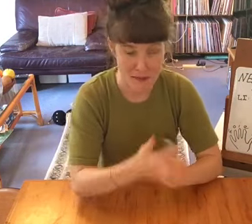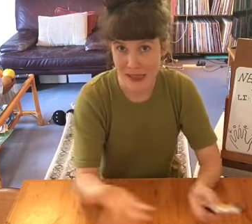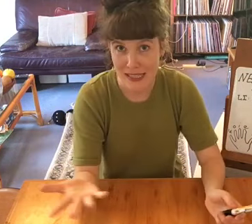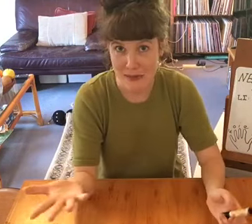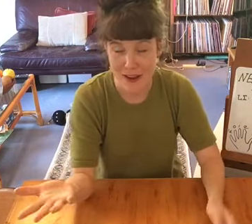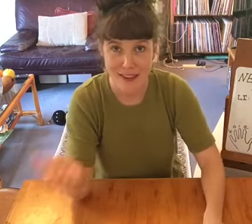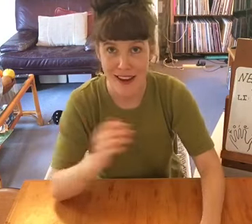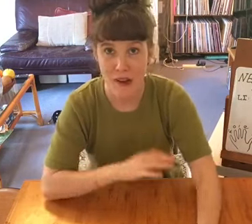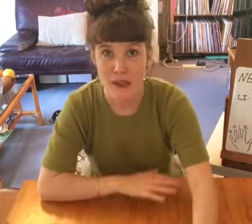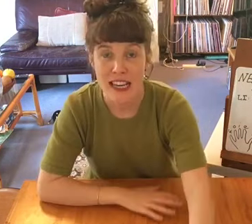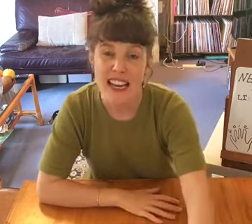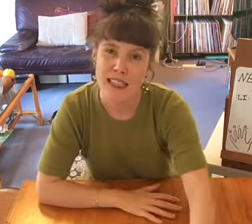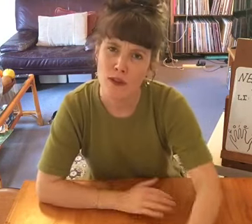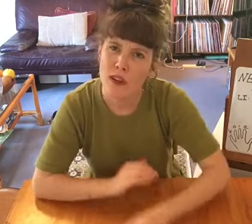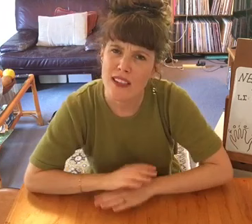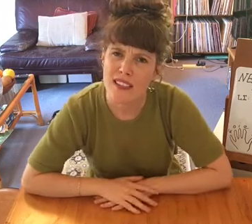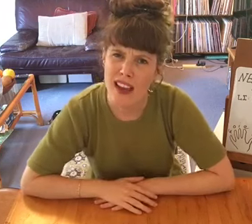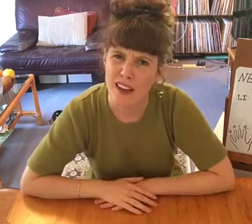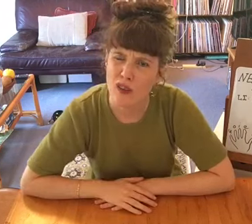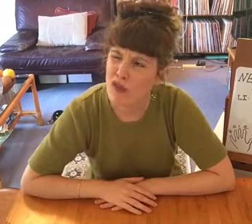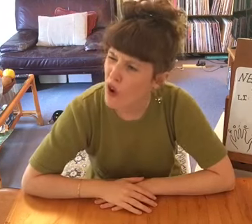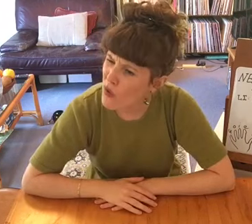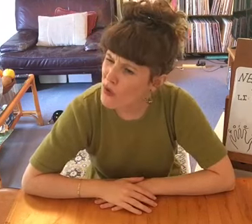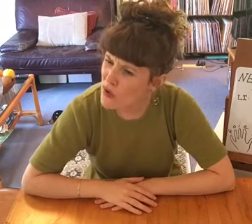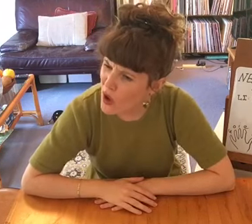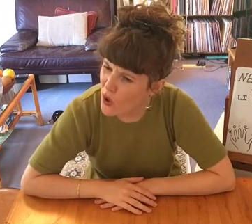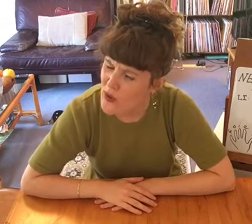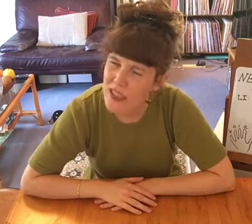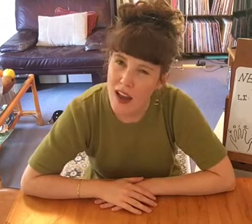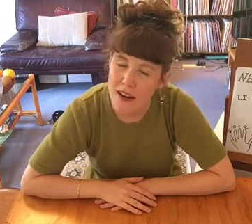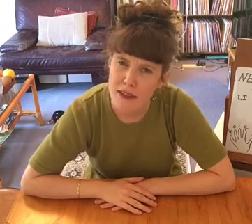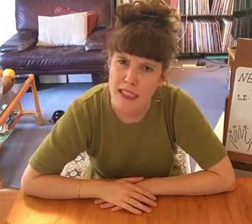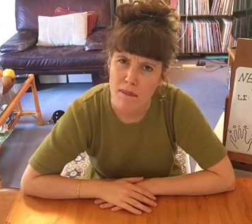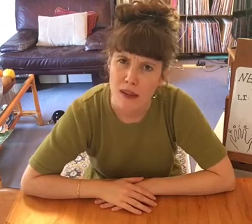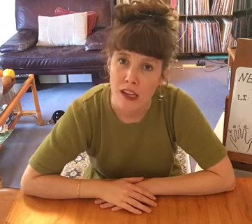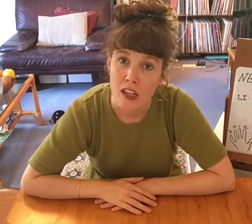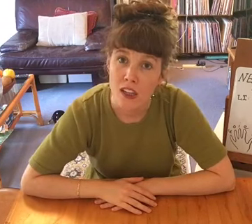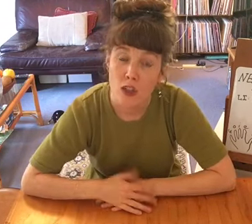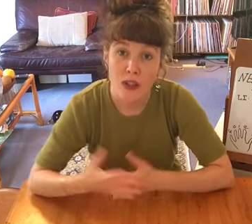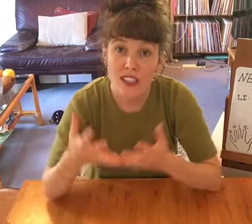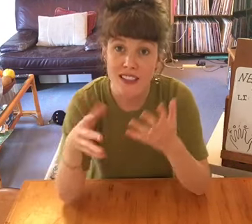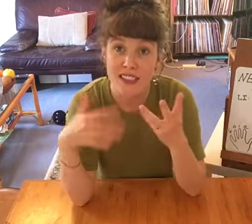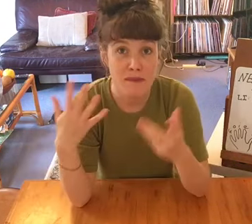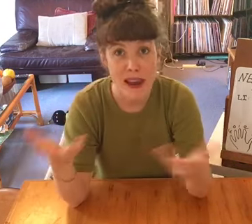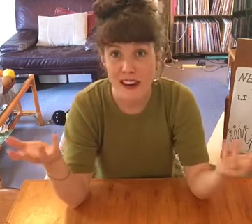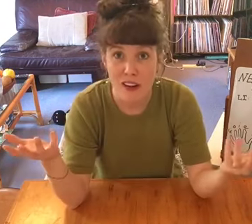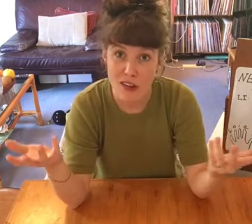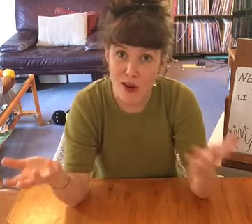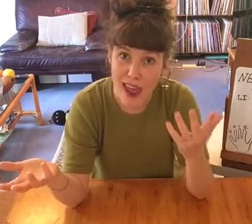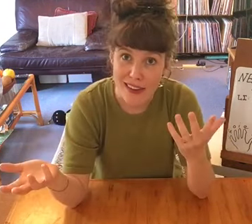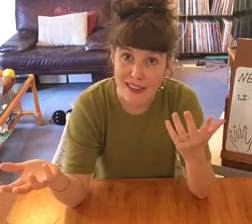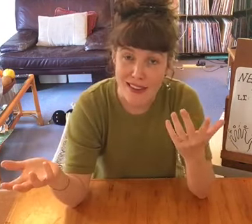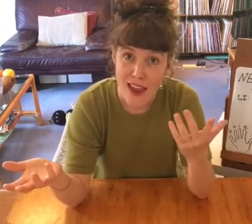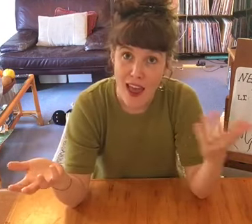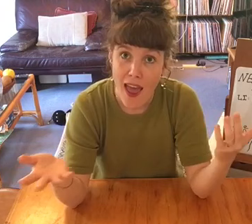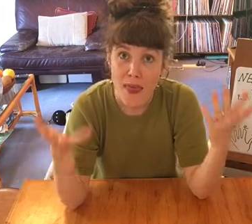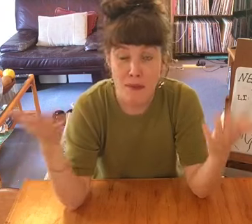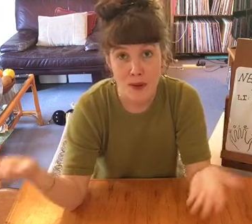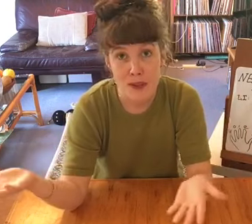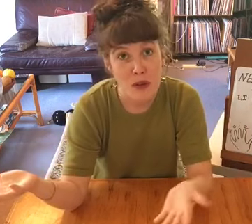thing about sign language is if you get stuck and you don't know the sign for something, you can just spell it on your hands and the person who you're